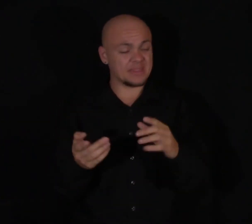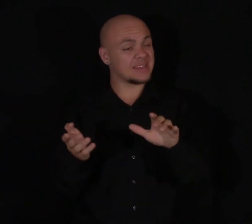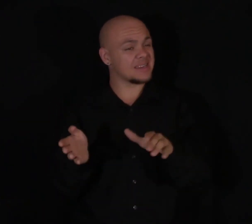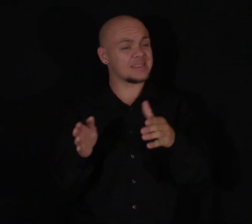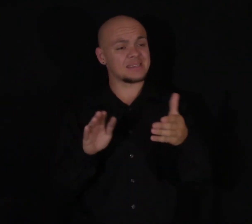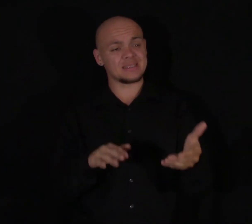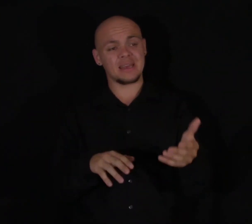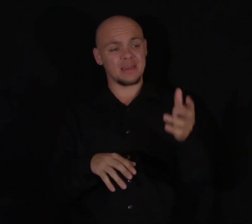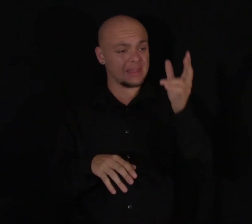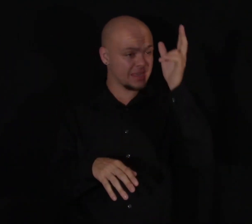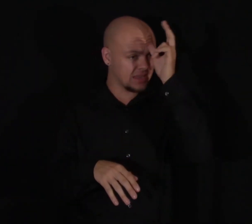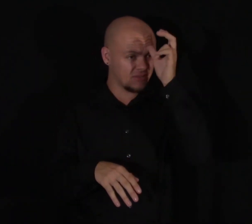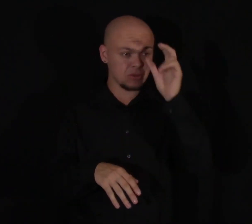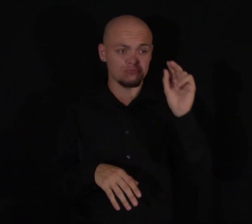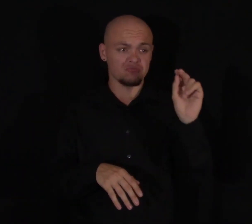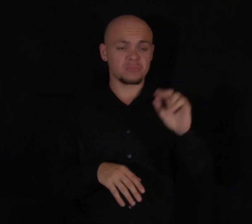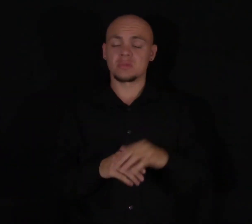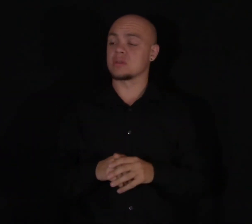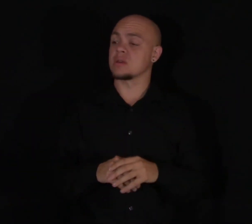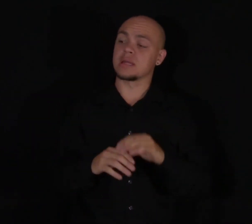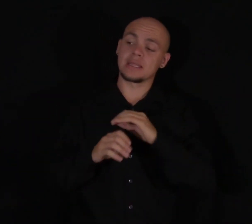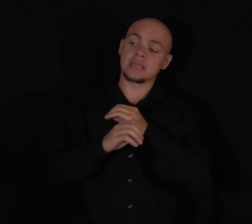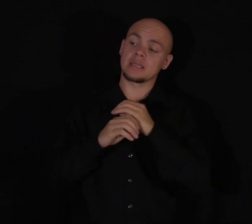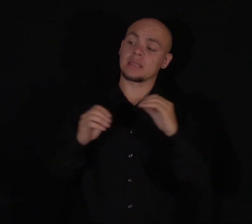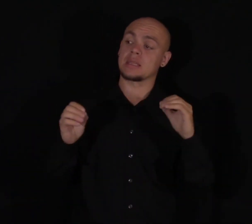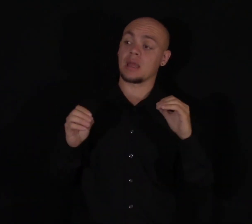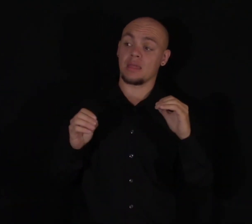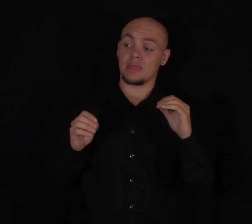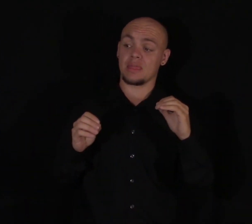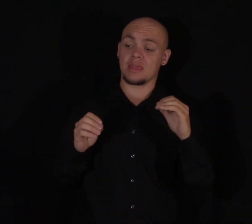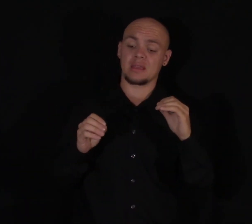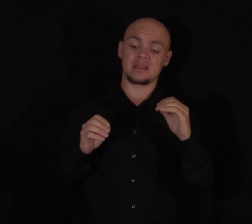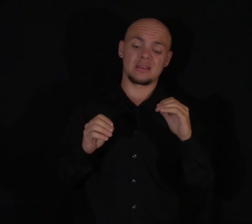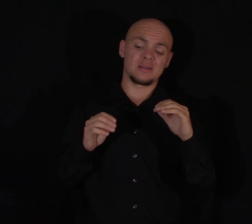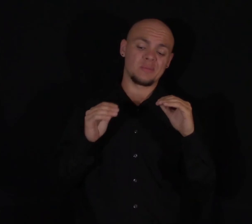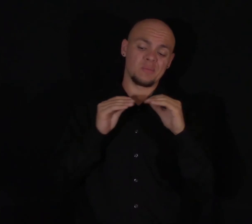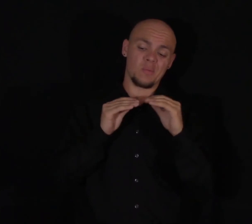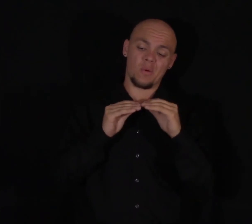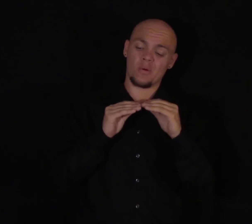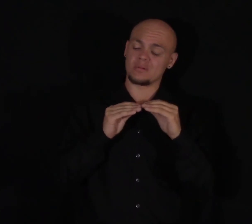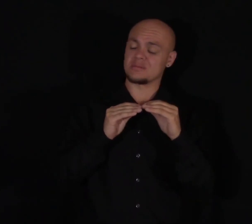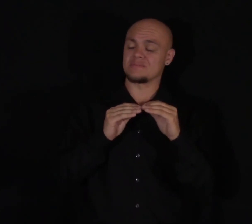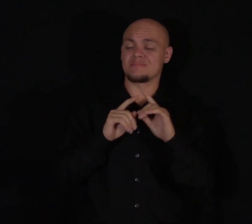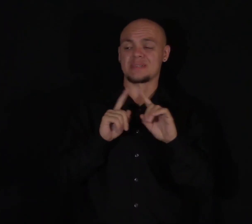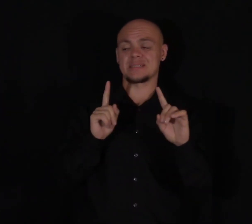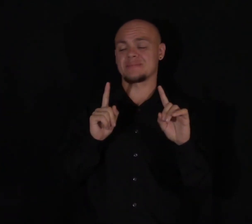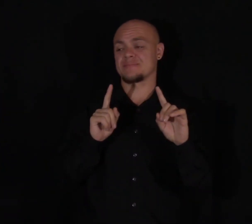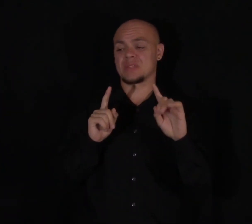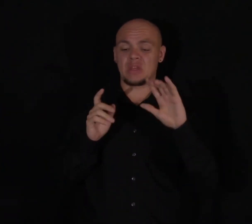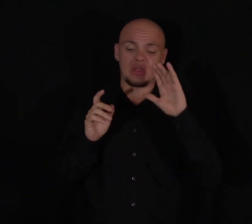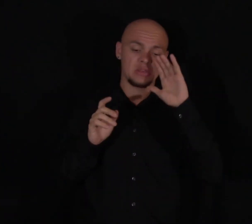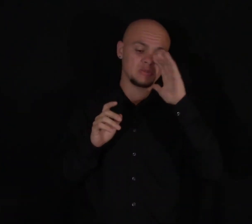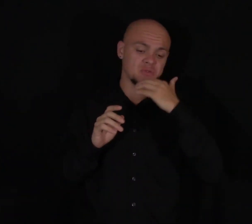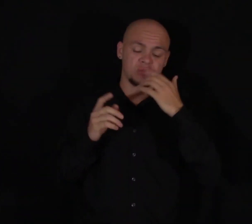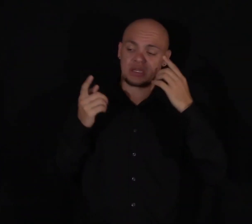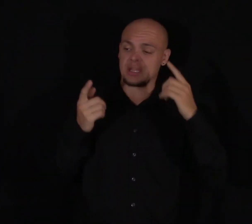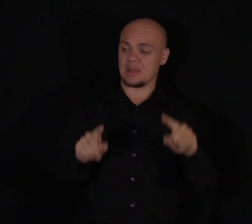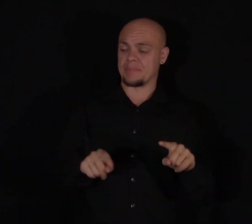to me? Nothing indeed could be more unfortunate and agonizing than the strange chances that have lately occurred. You were